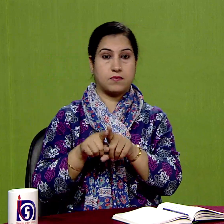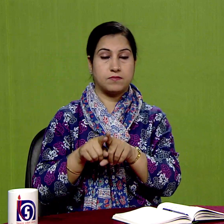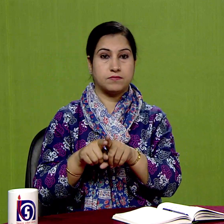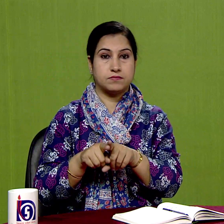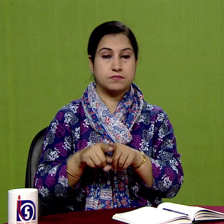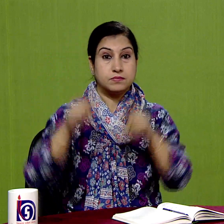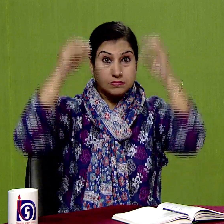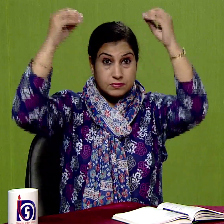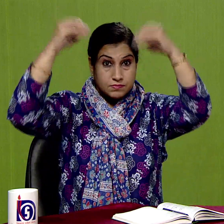rains,